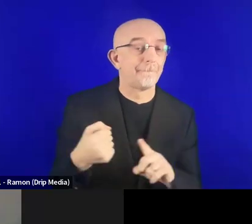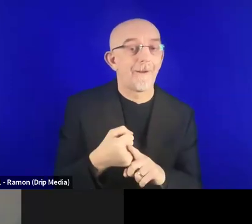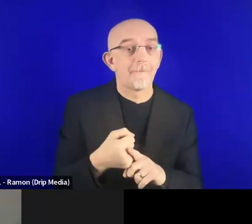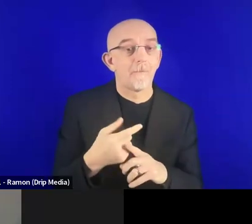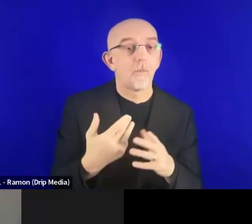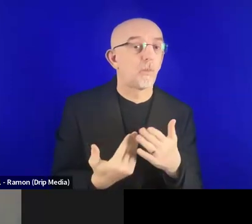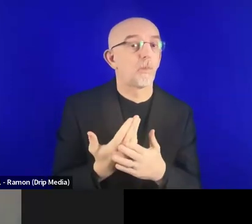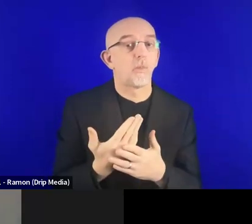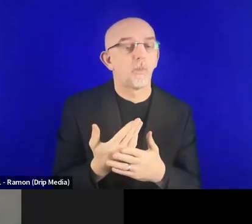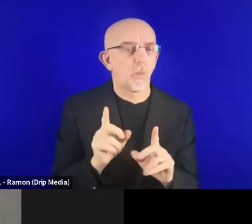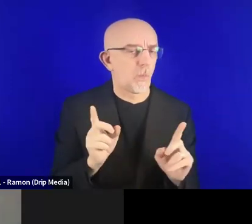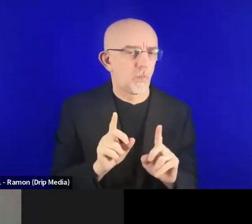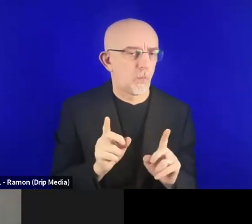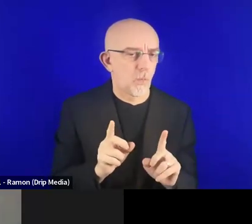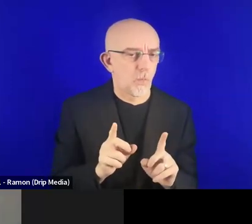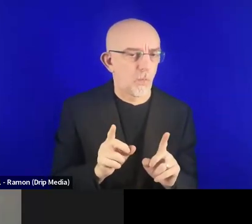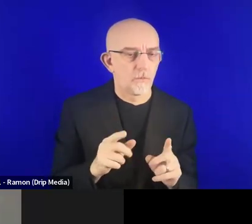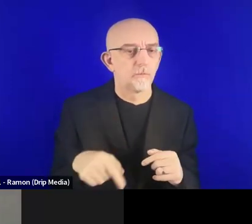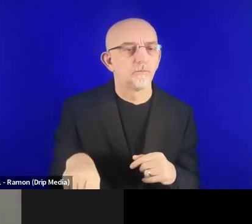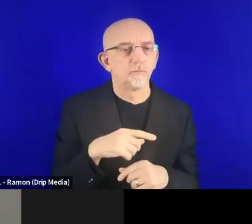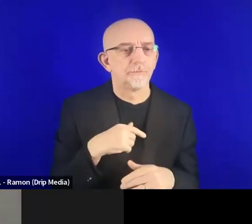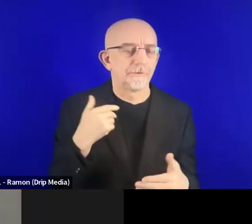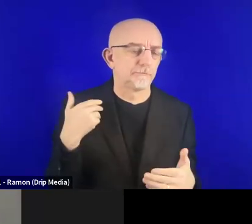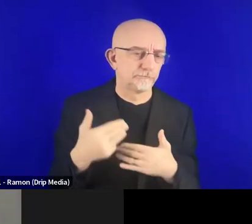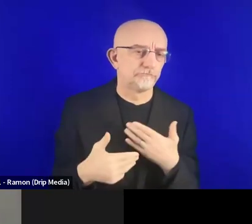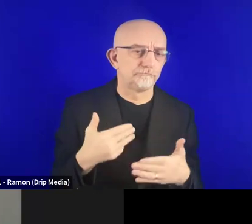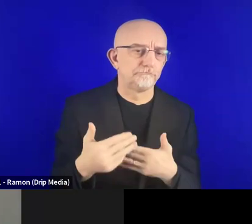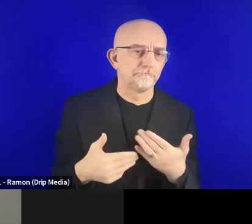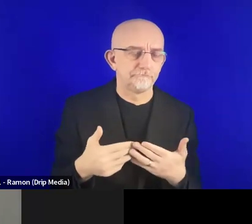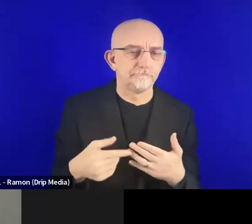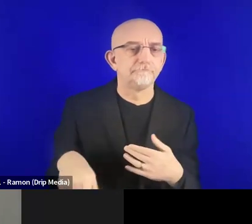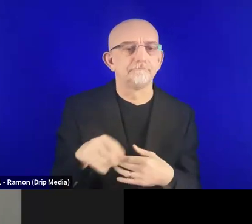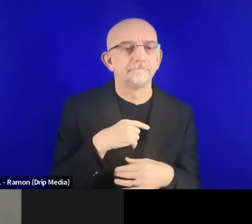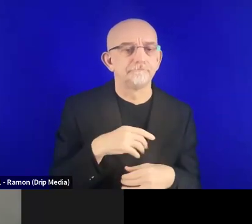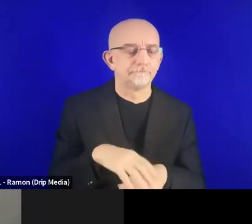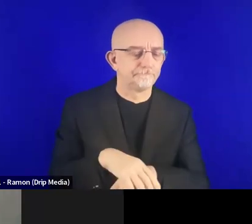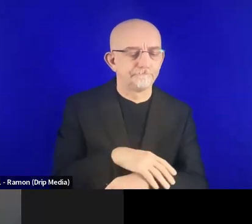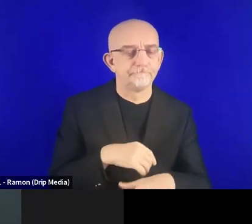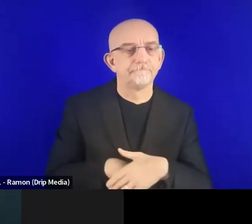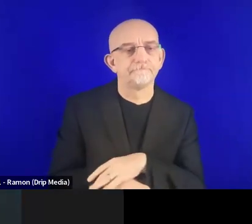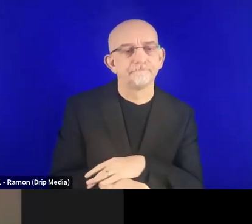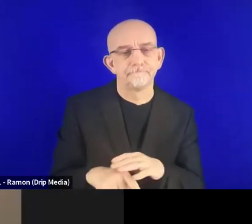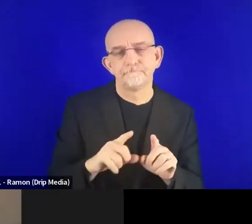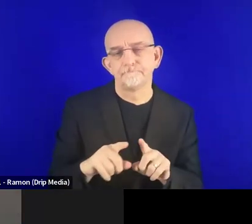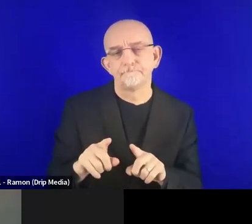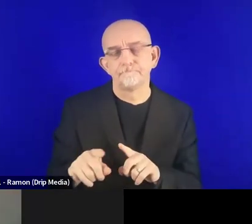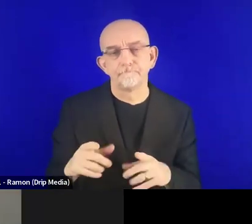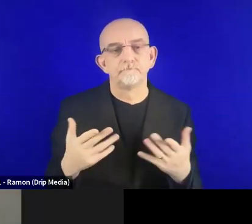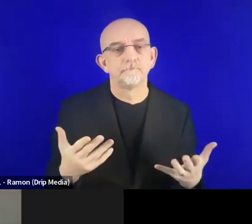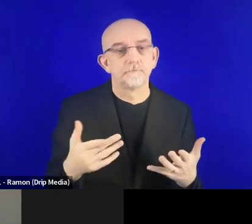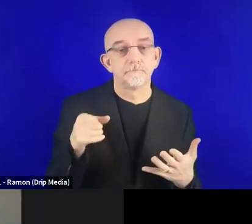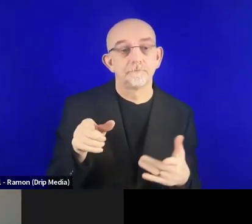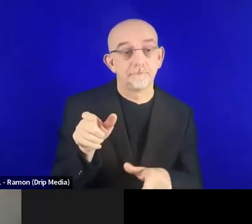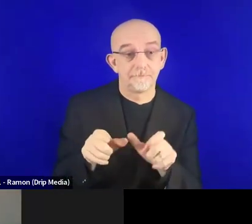that persons with disability and their perspectives around climate change is not